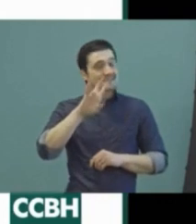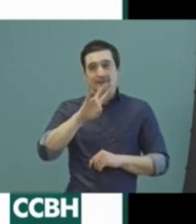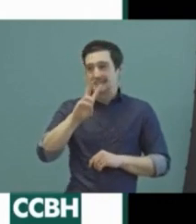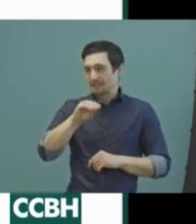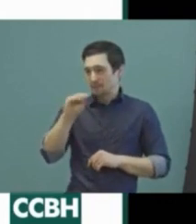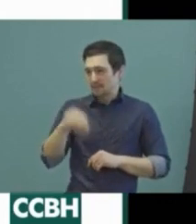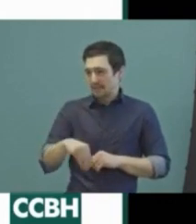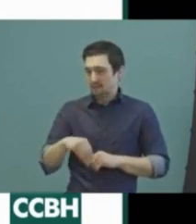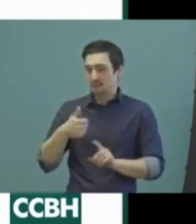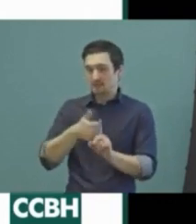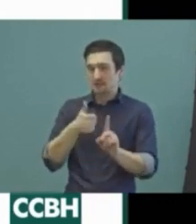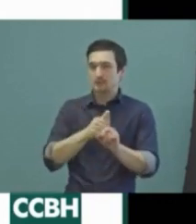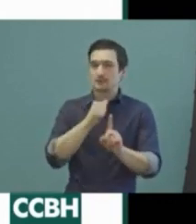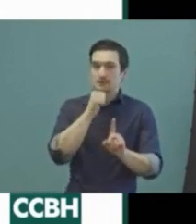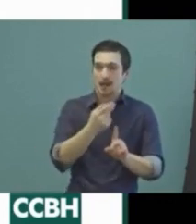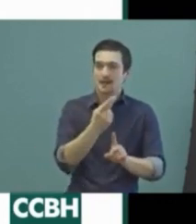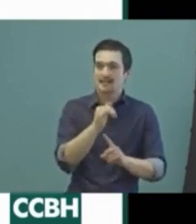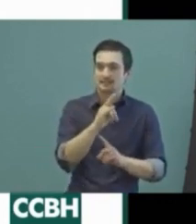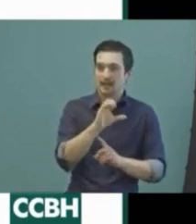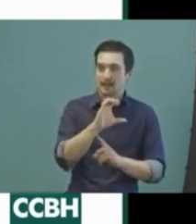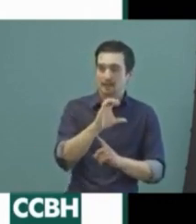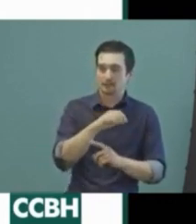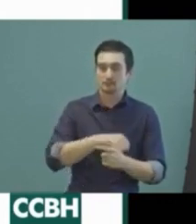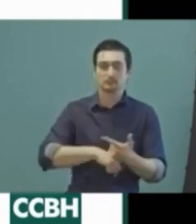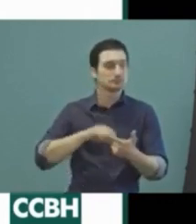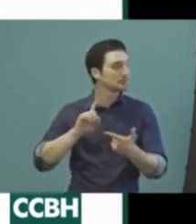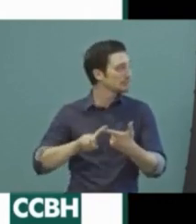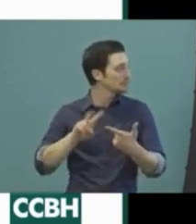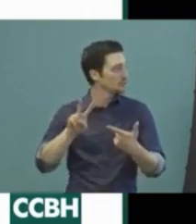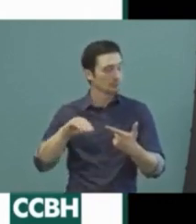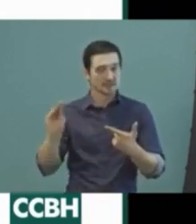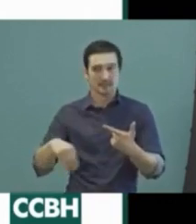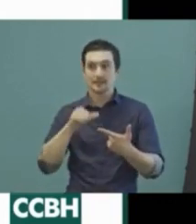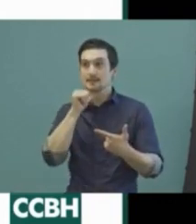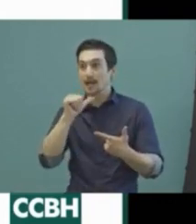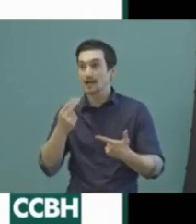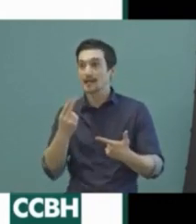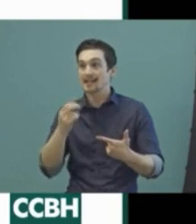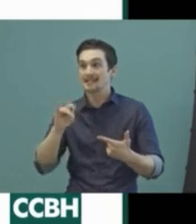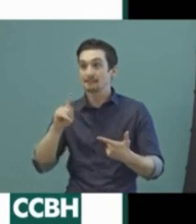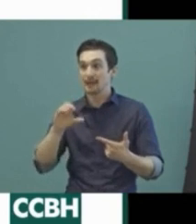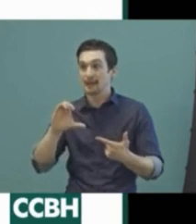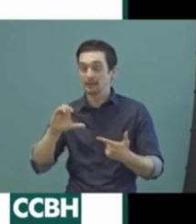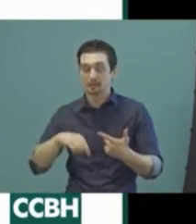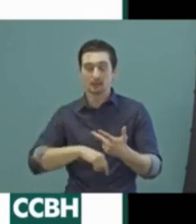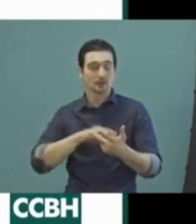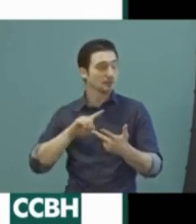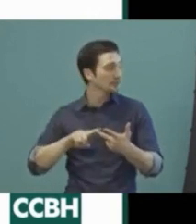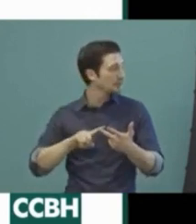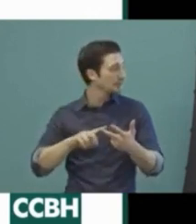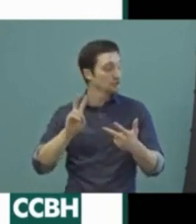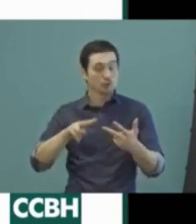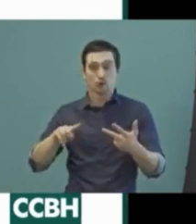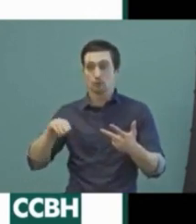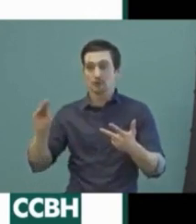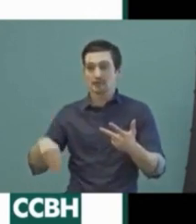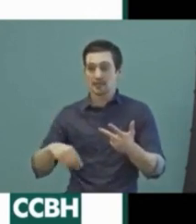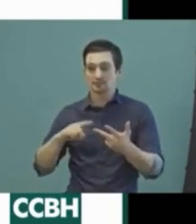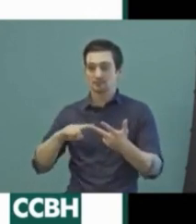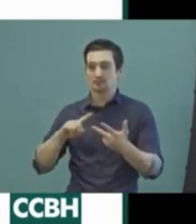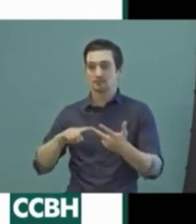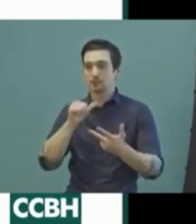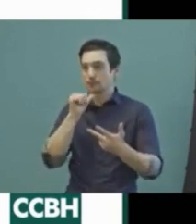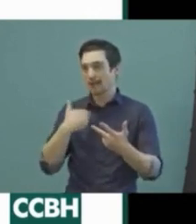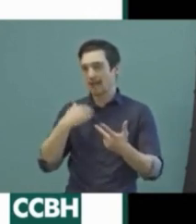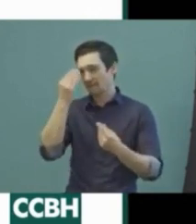non-Hispanic, 2% as Hispanic, and in 22% of cases we do not have that information. That has been a little harder